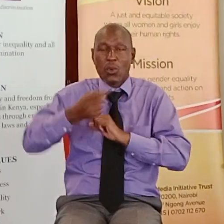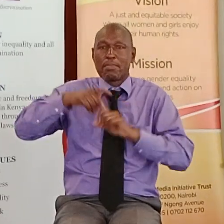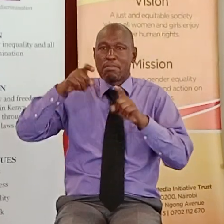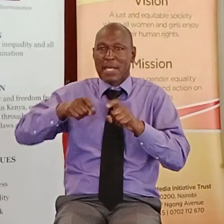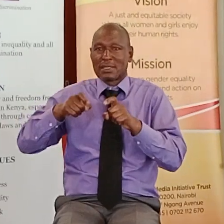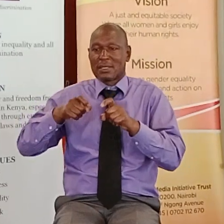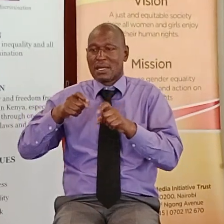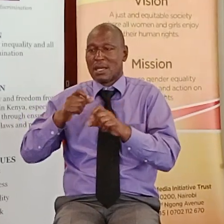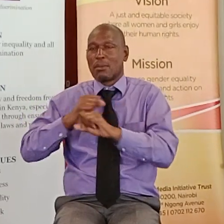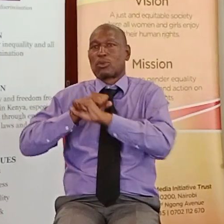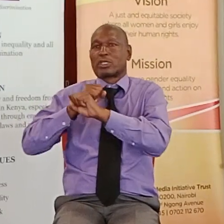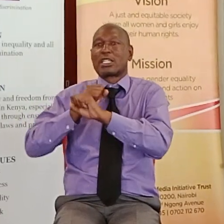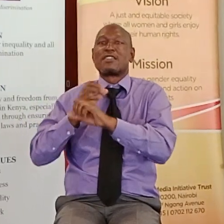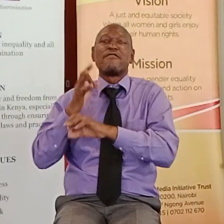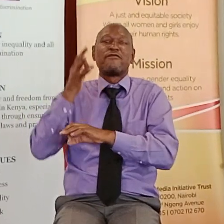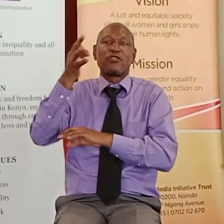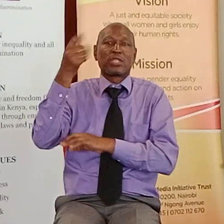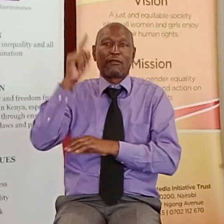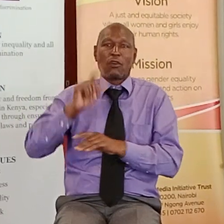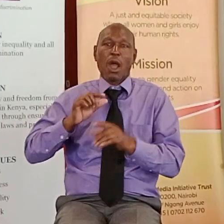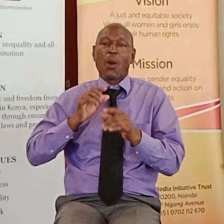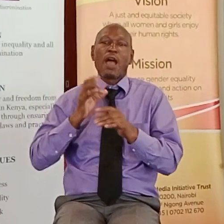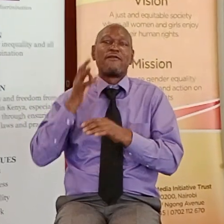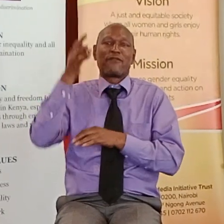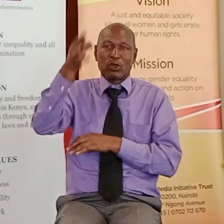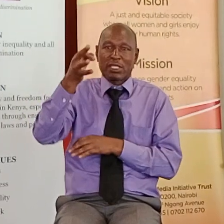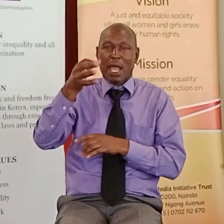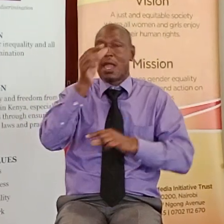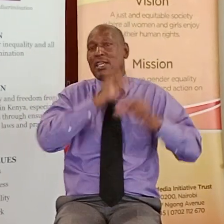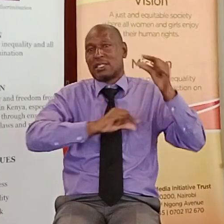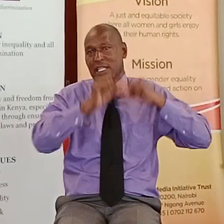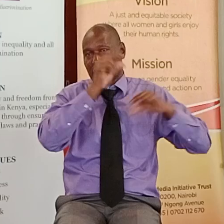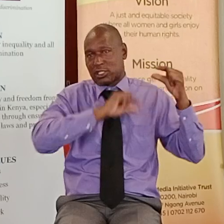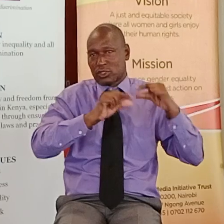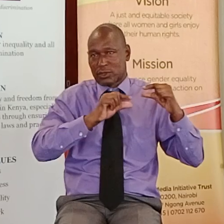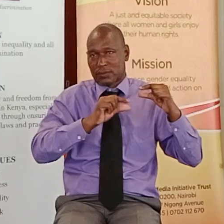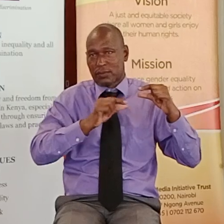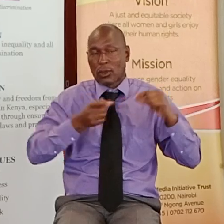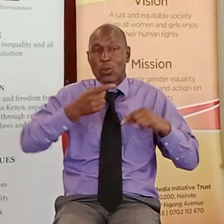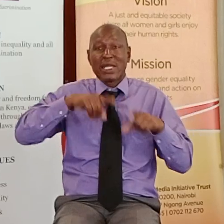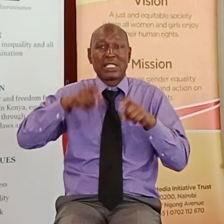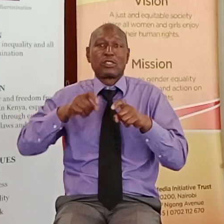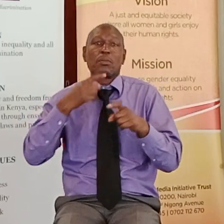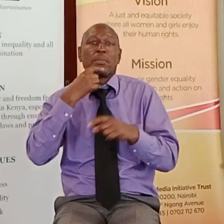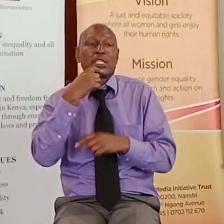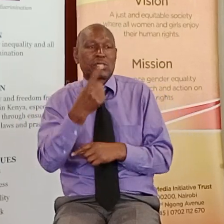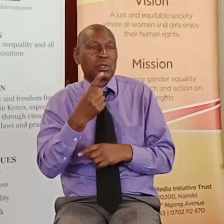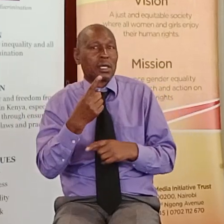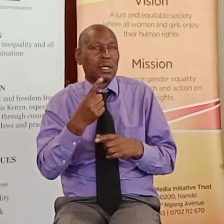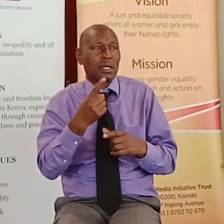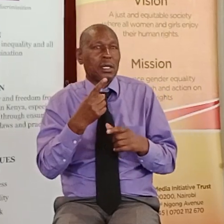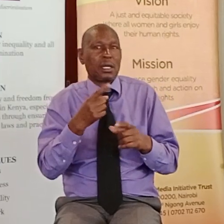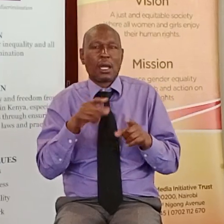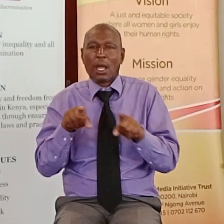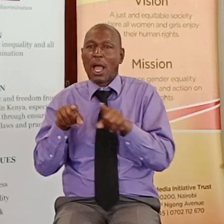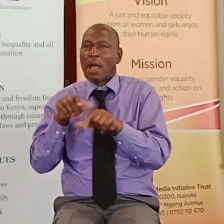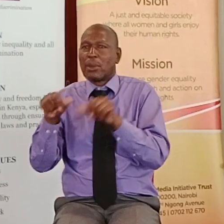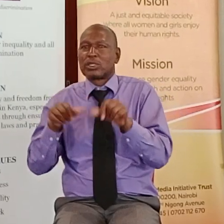for our generations. So I think, you know, just to mention that even as we face impacts of climate change, you can imagine